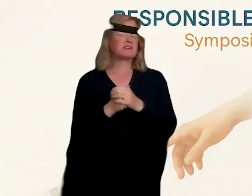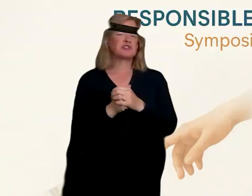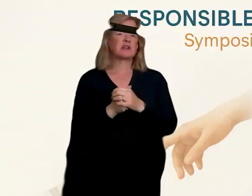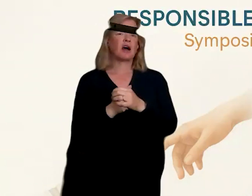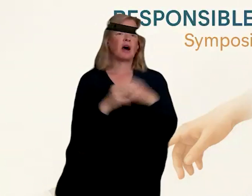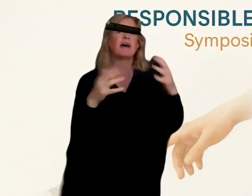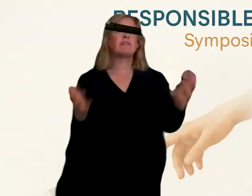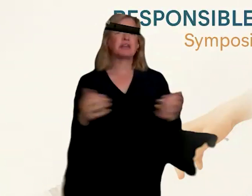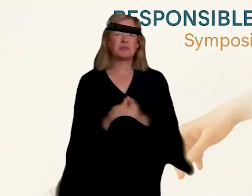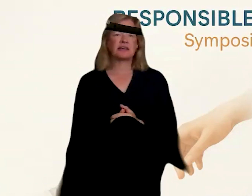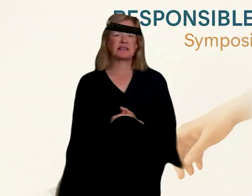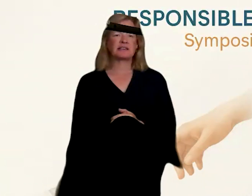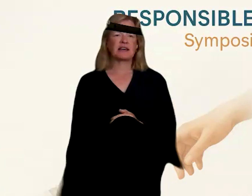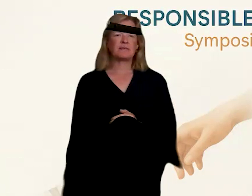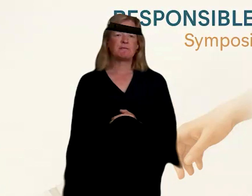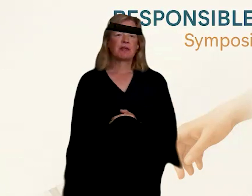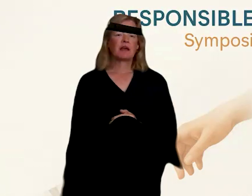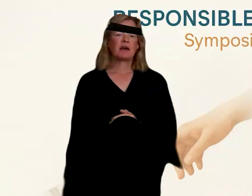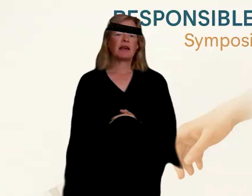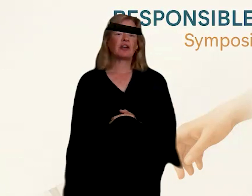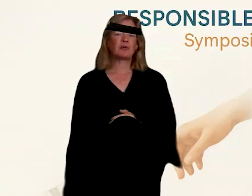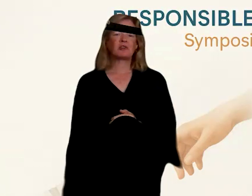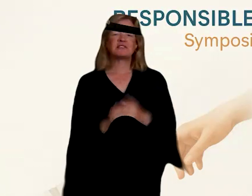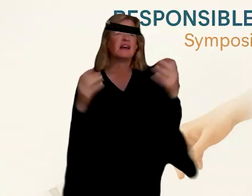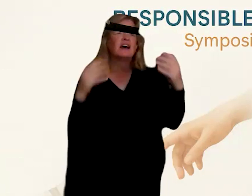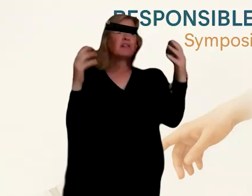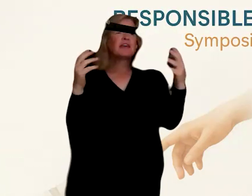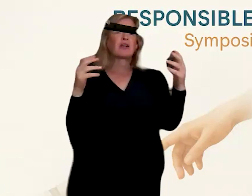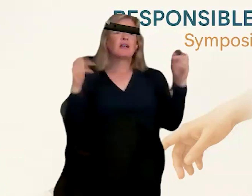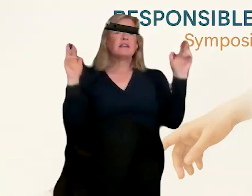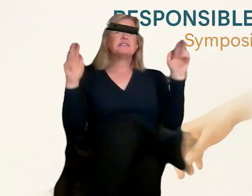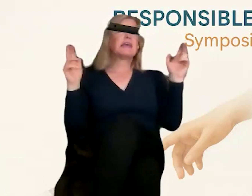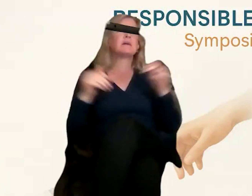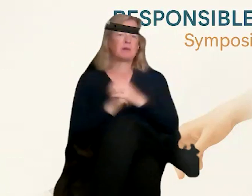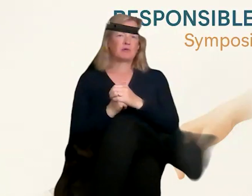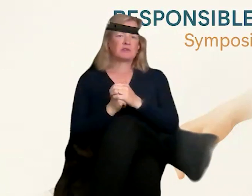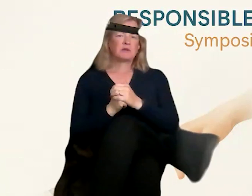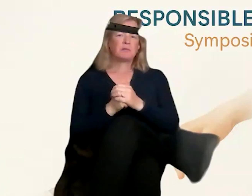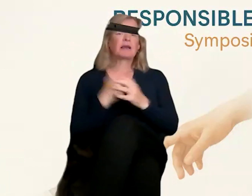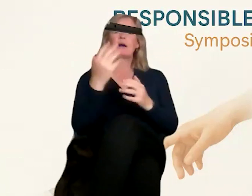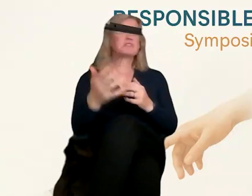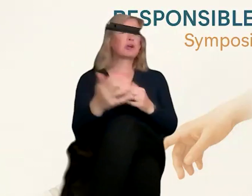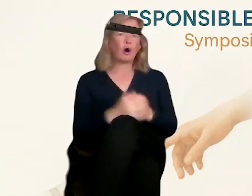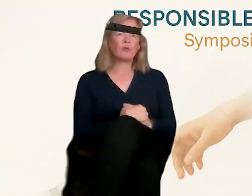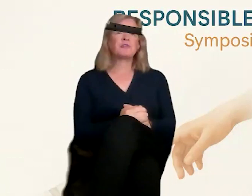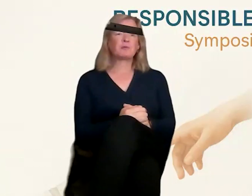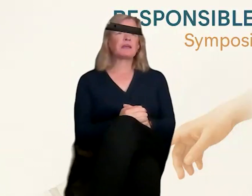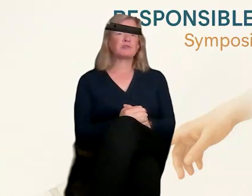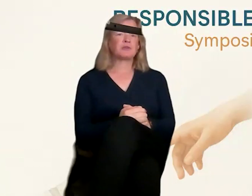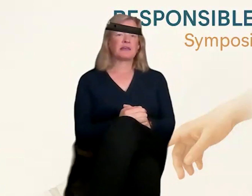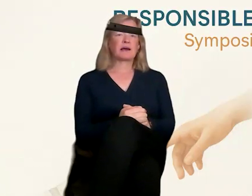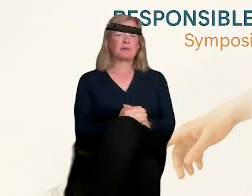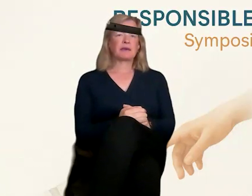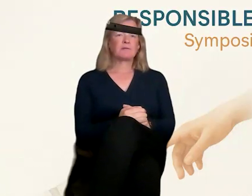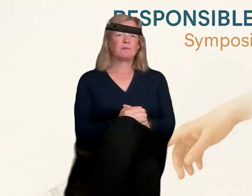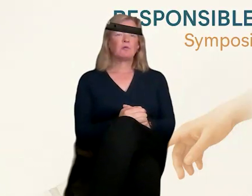value proposition of having a unique data set. In other words, their data moat becomes their only